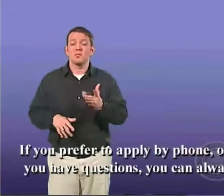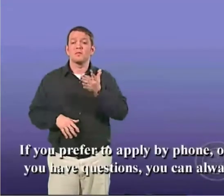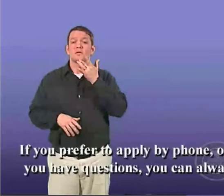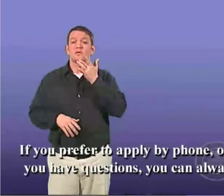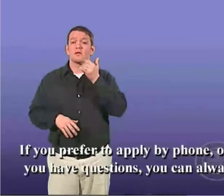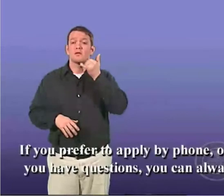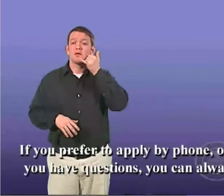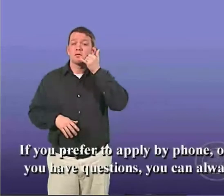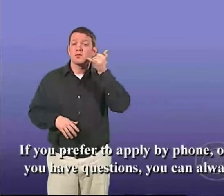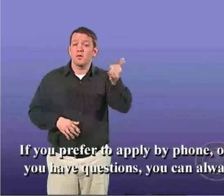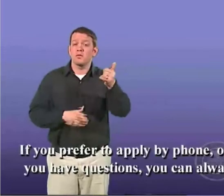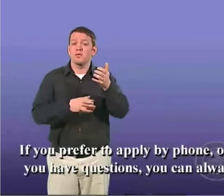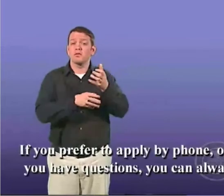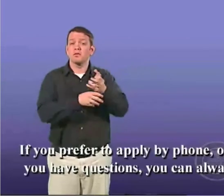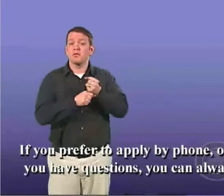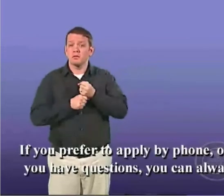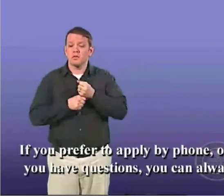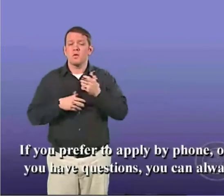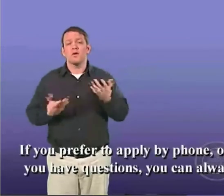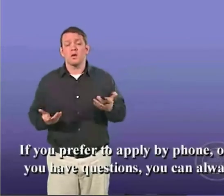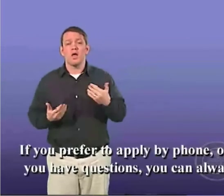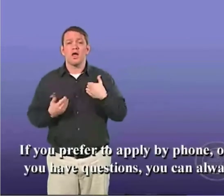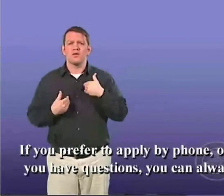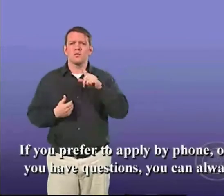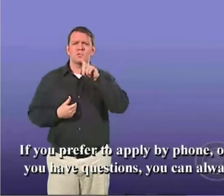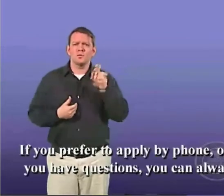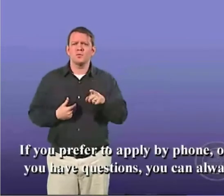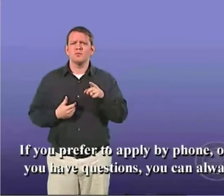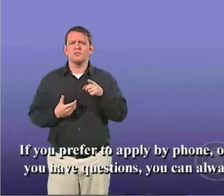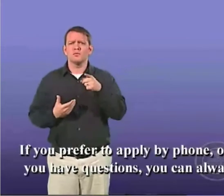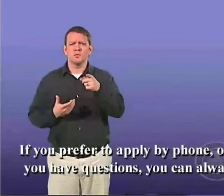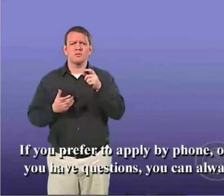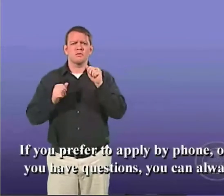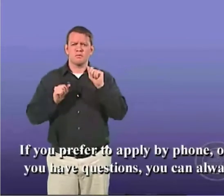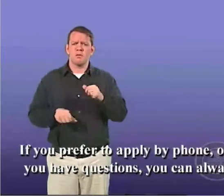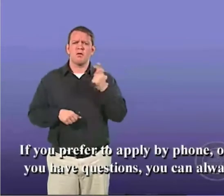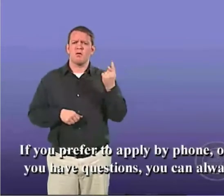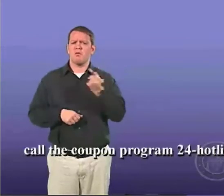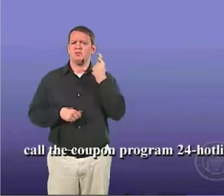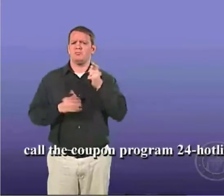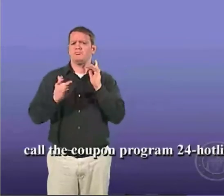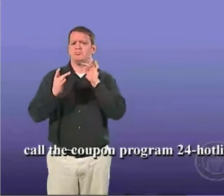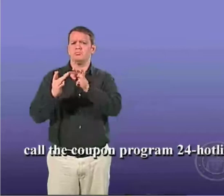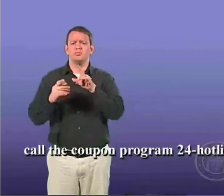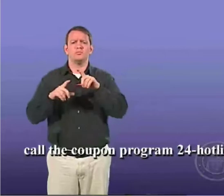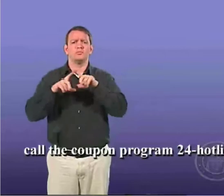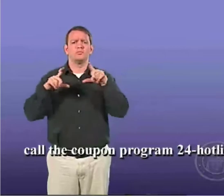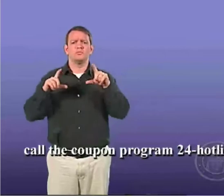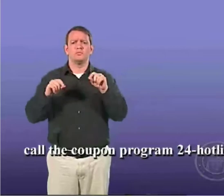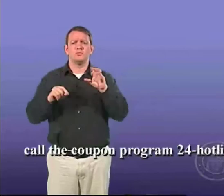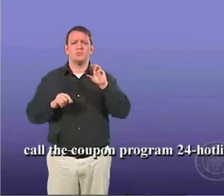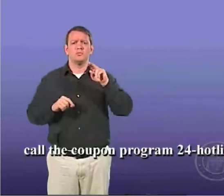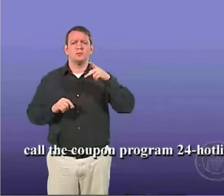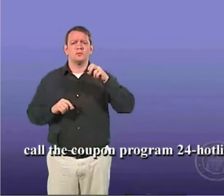If you prefer to apply by phone, or if you have questions, you can always call the Coupon Program 24-hour